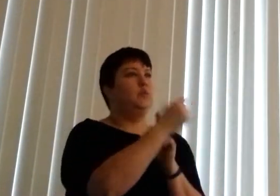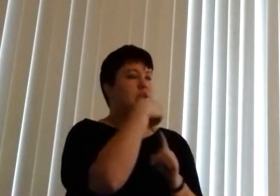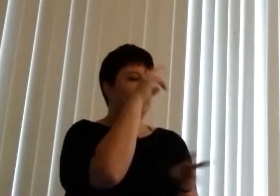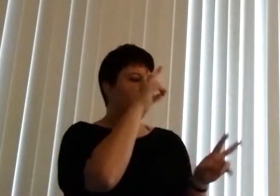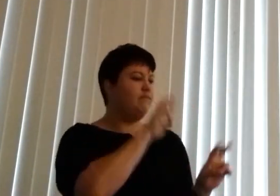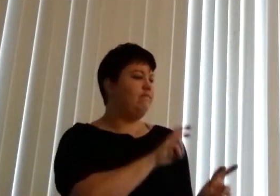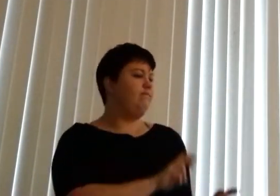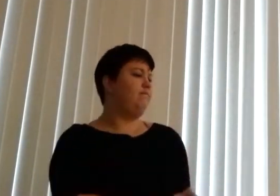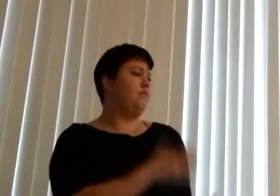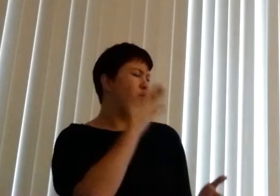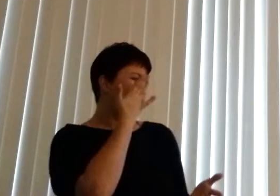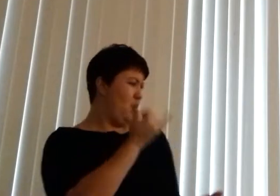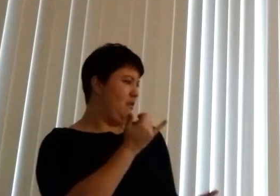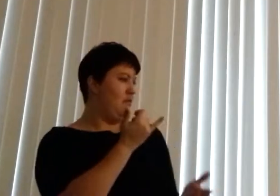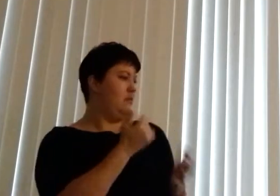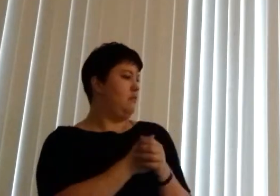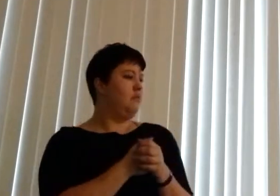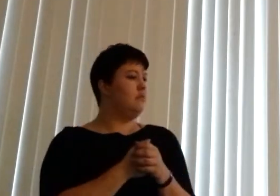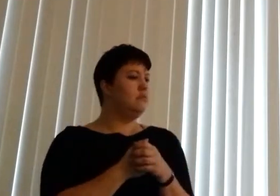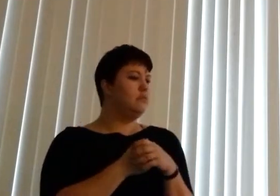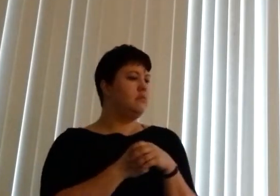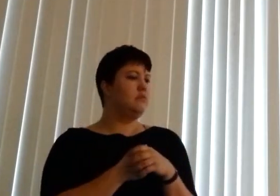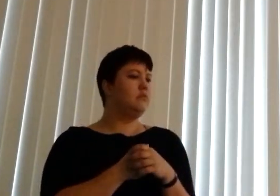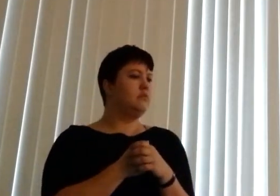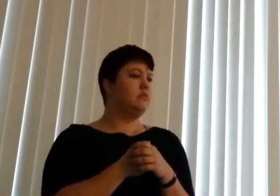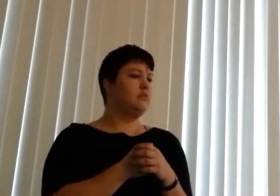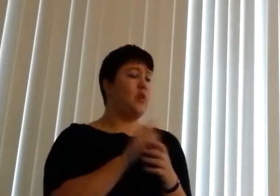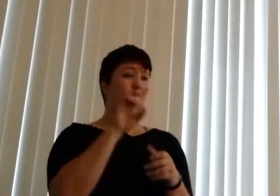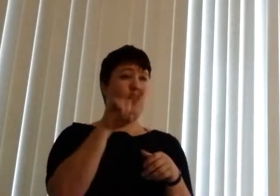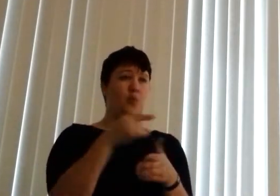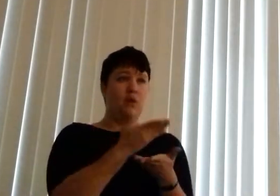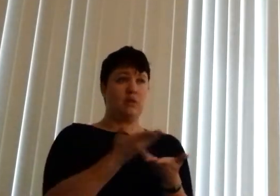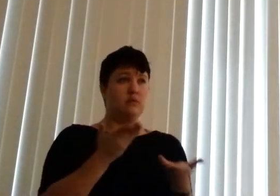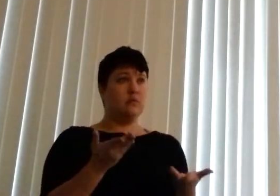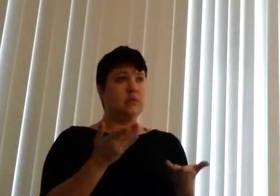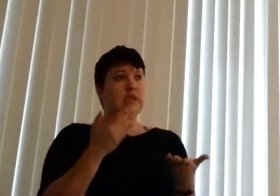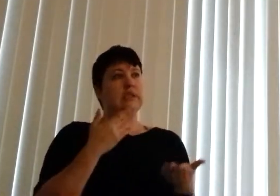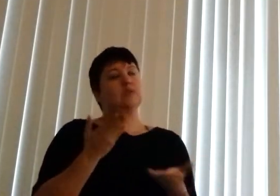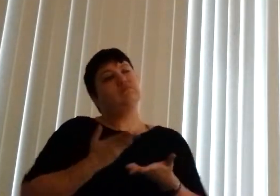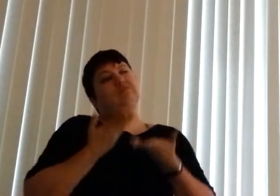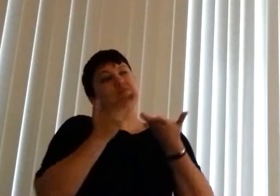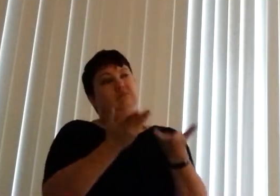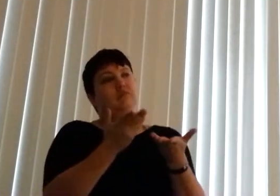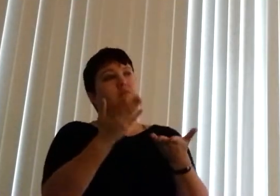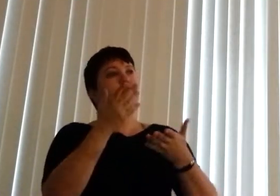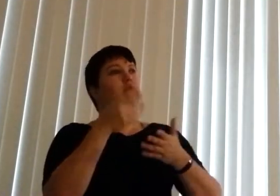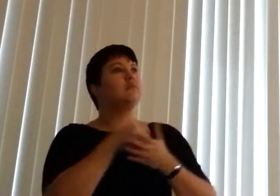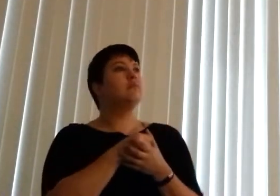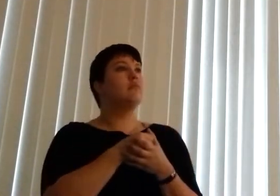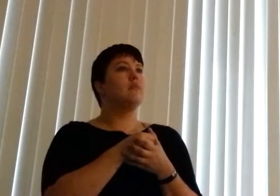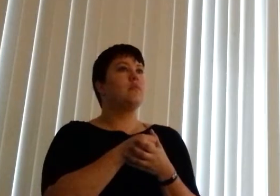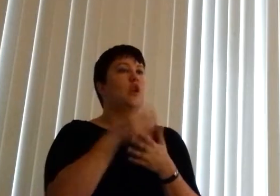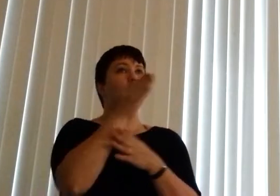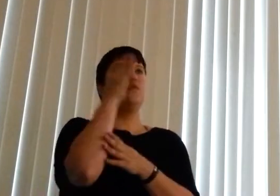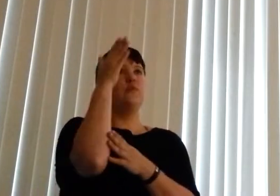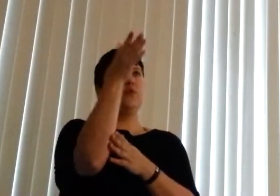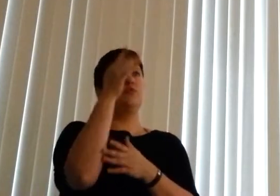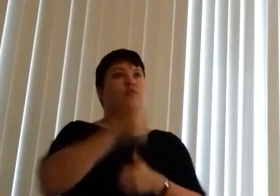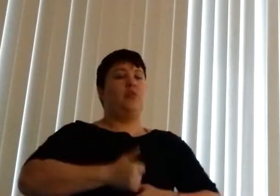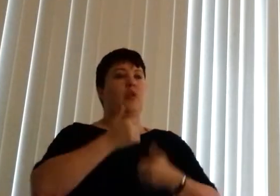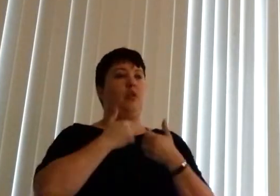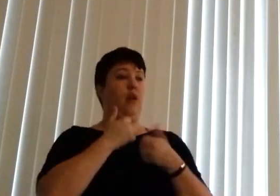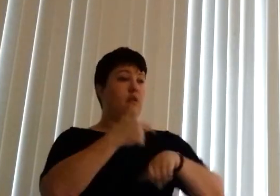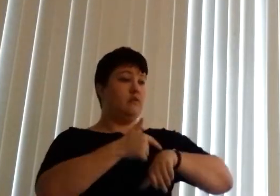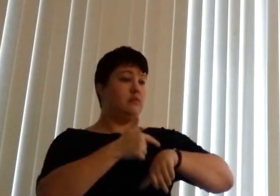Why? Well, one thing that at times she suggests is that future lifespan does